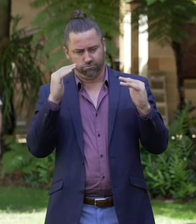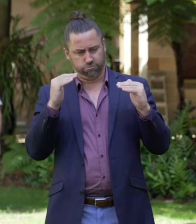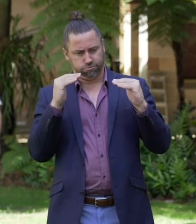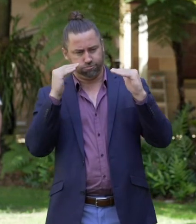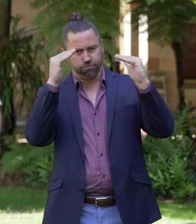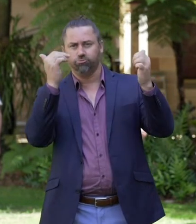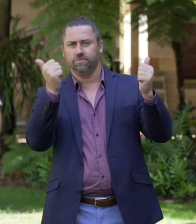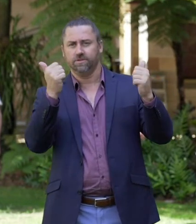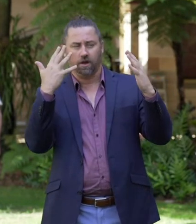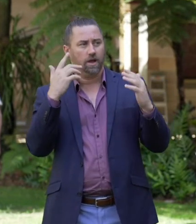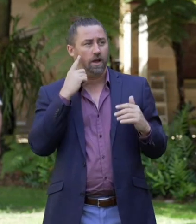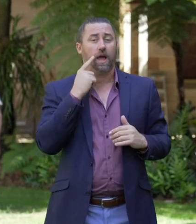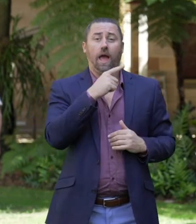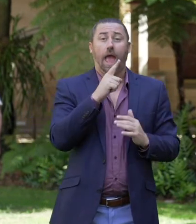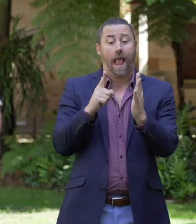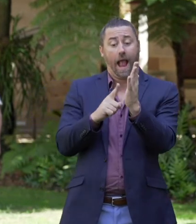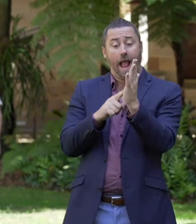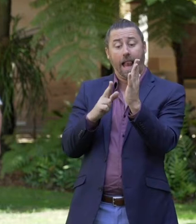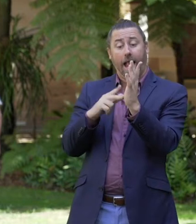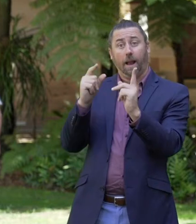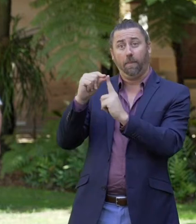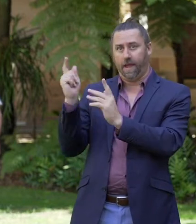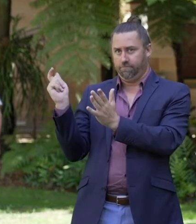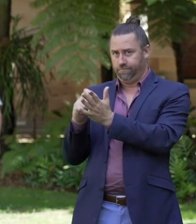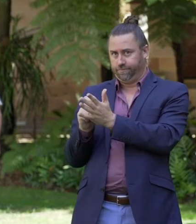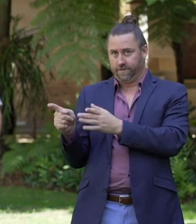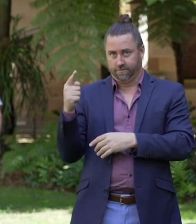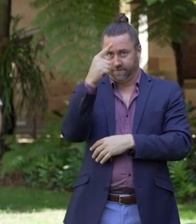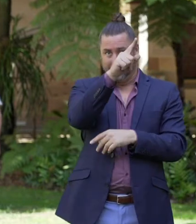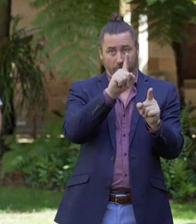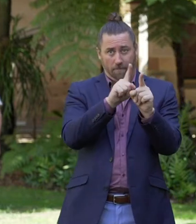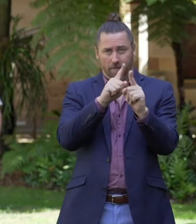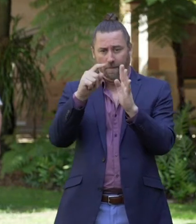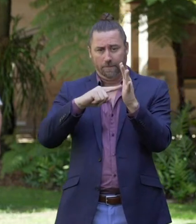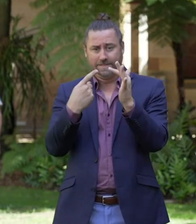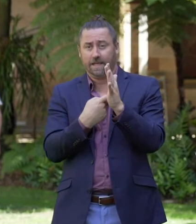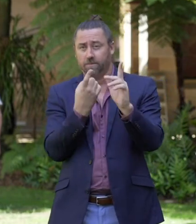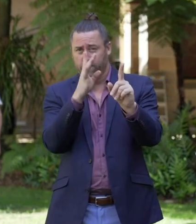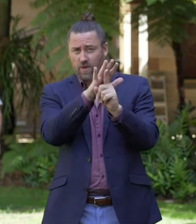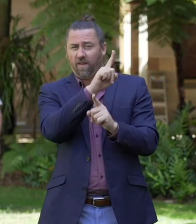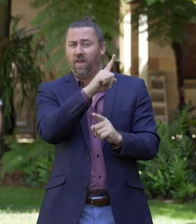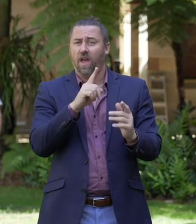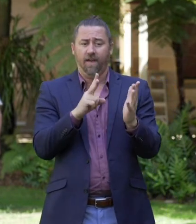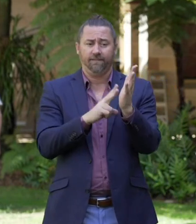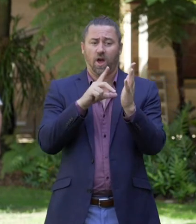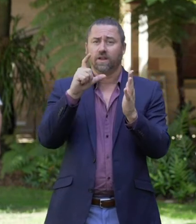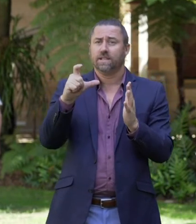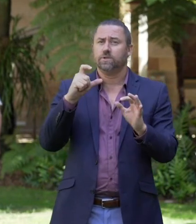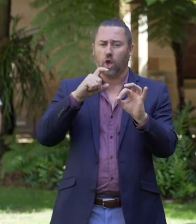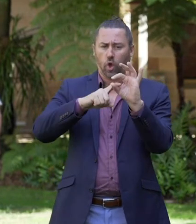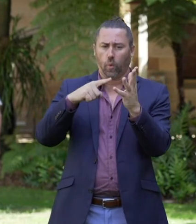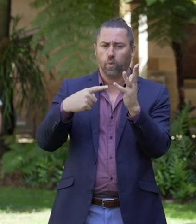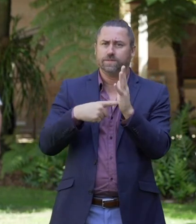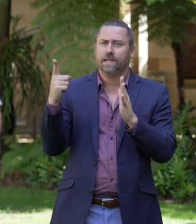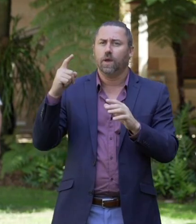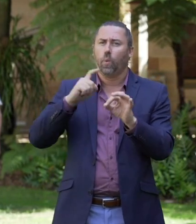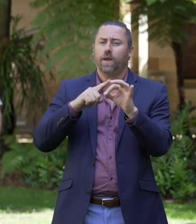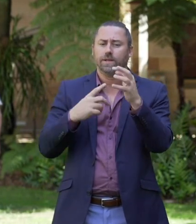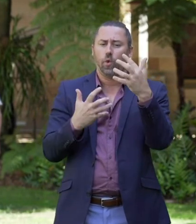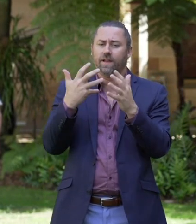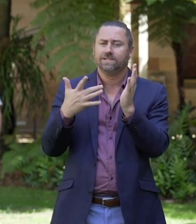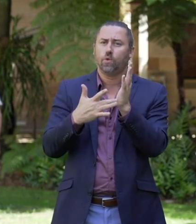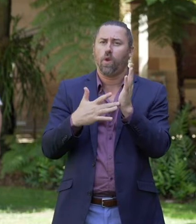also commissioned Peter Coaldrake to do some work. He has been a former Vice Chancellor of QUT for 14